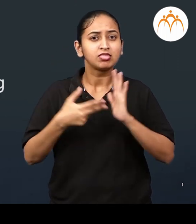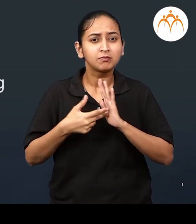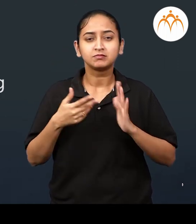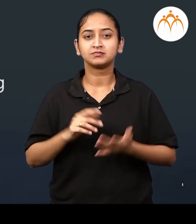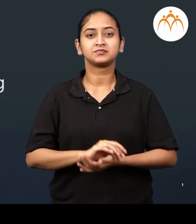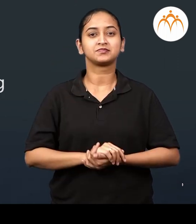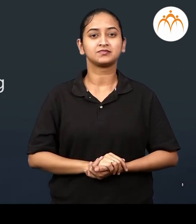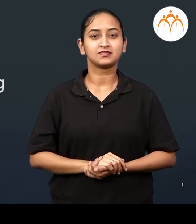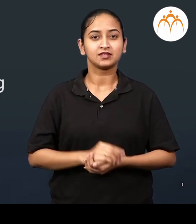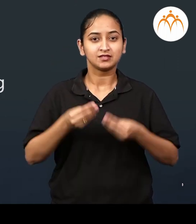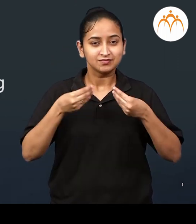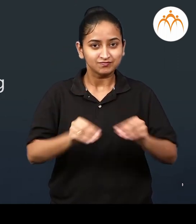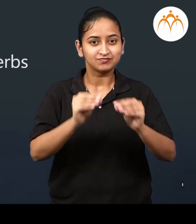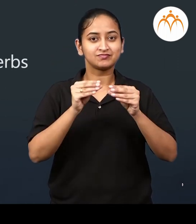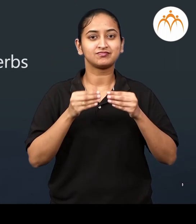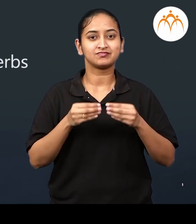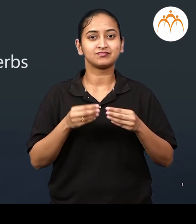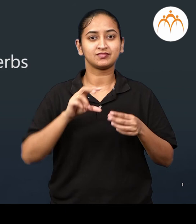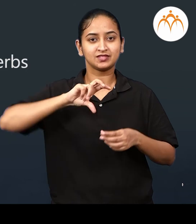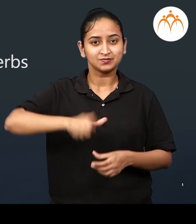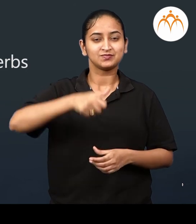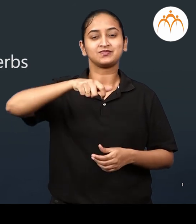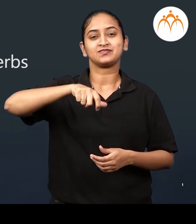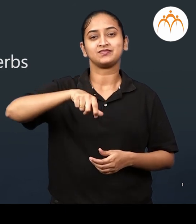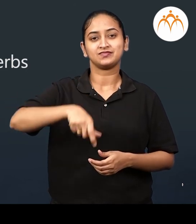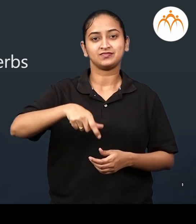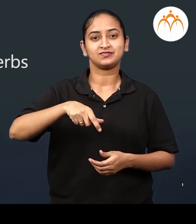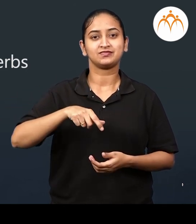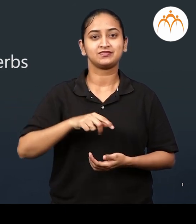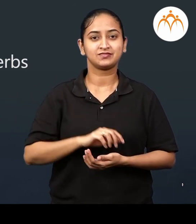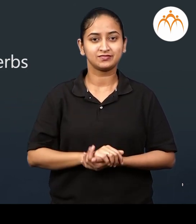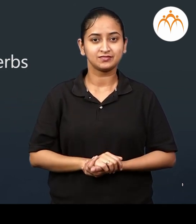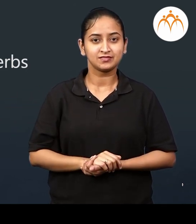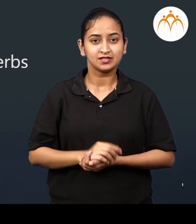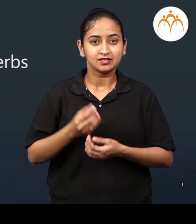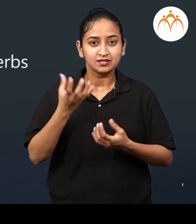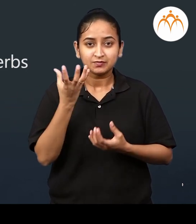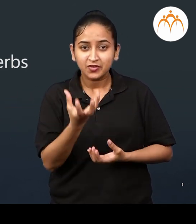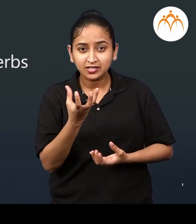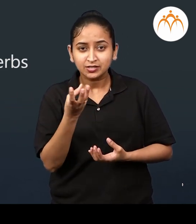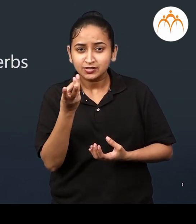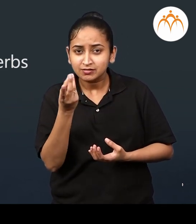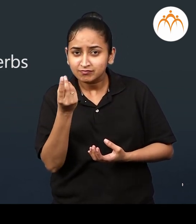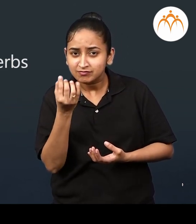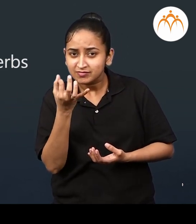of sticky. They should know the action verbs like cutting, squeezing,